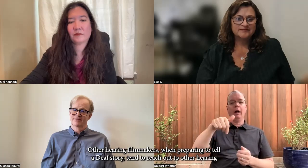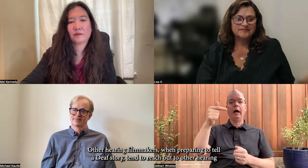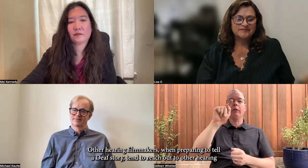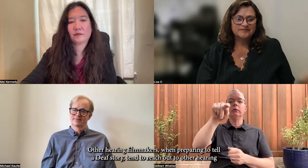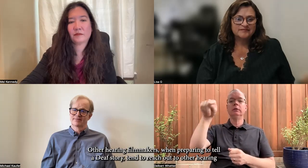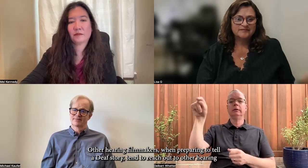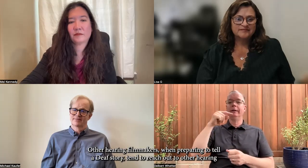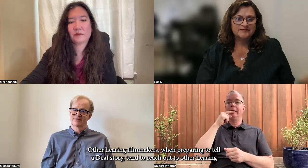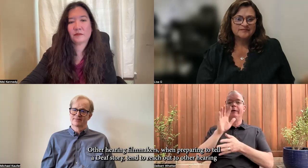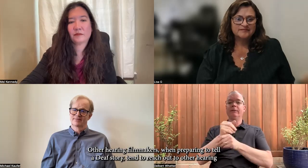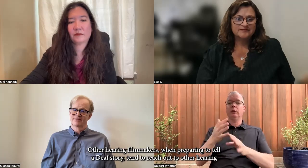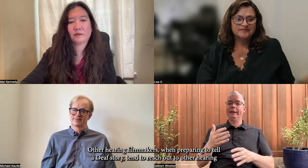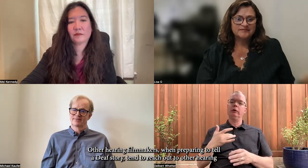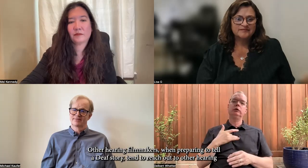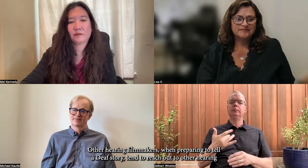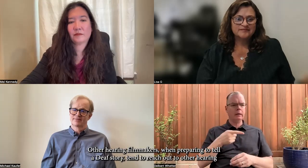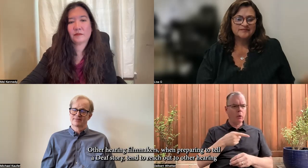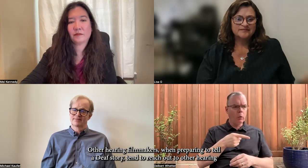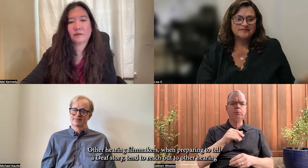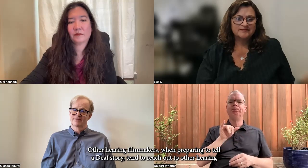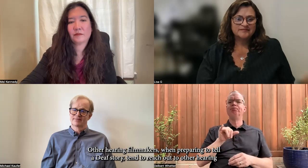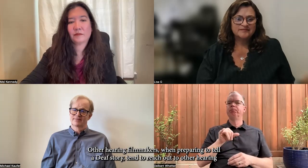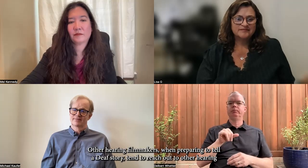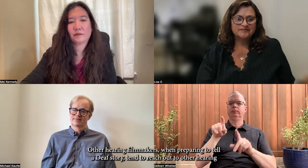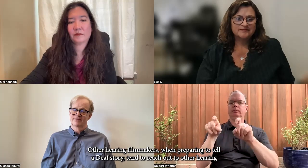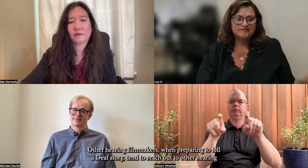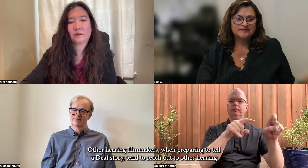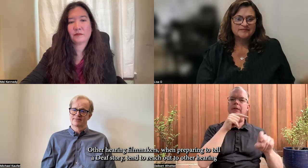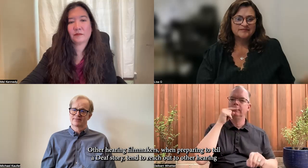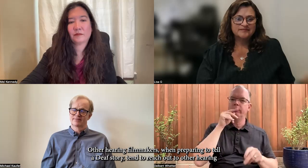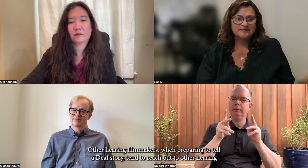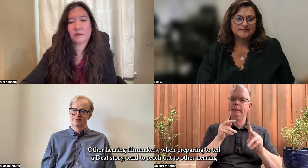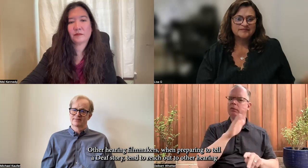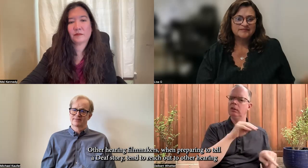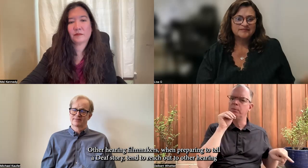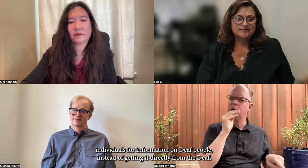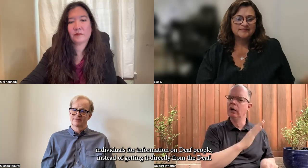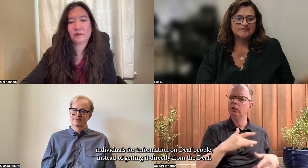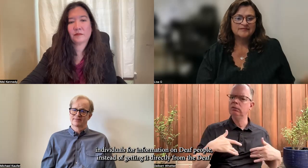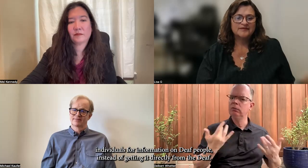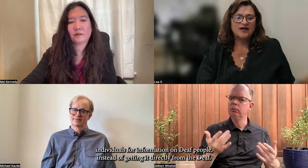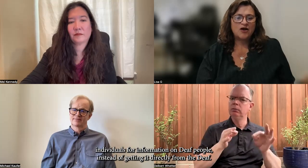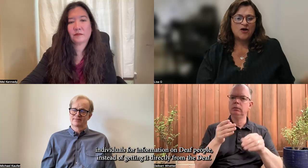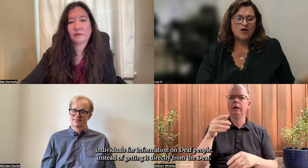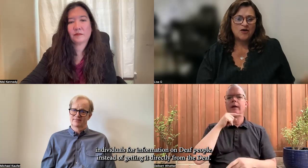Other hearing filmmakers, when preparing to tell a deaf story, tend to reach out to other hearing individuals for information on deaf